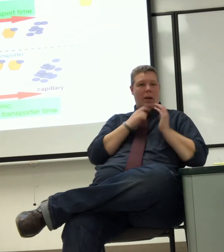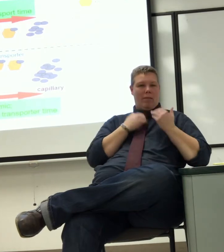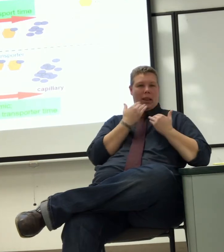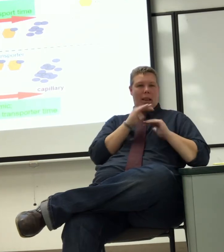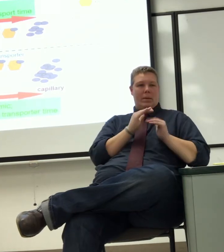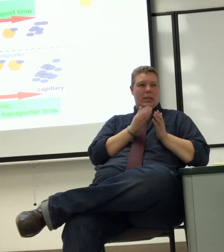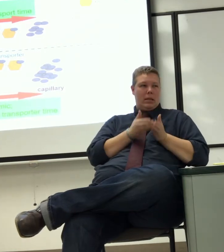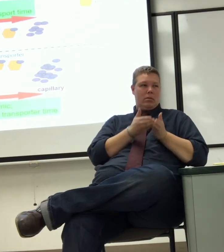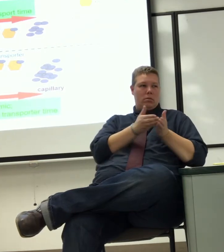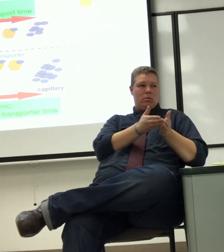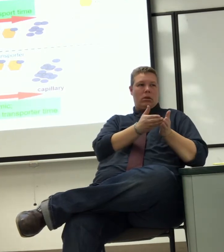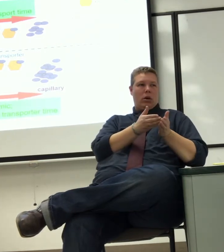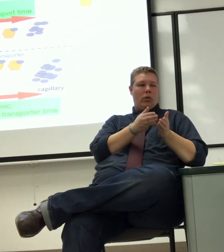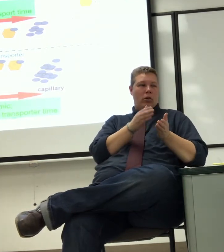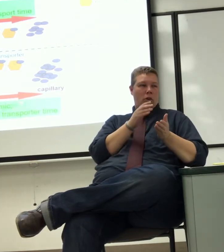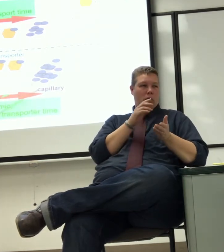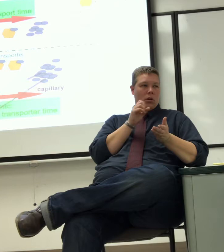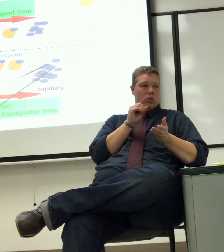processes, they have